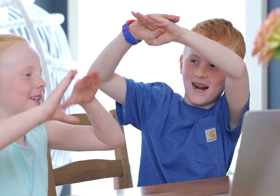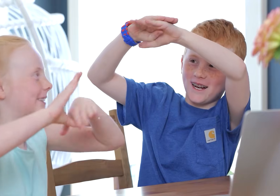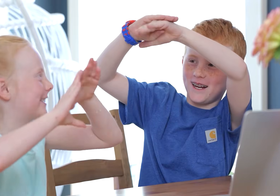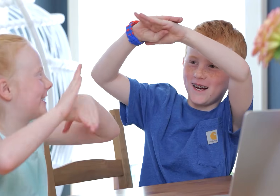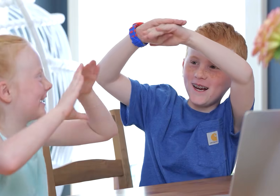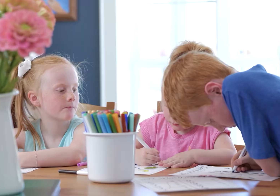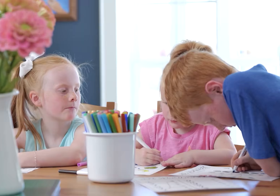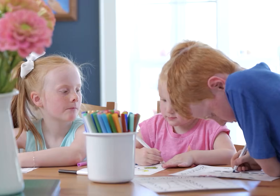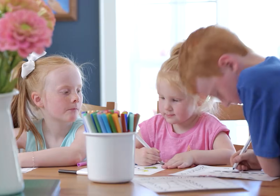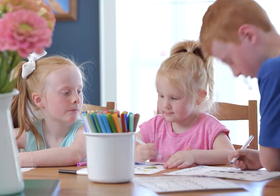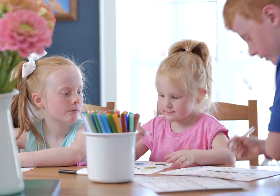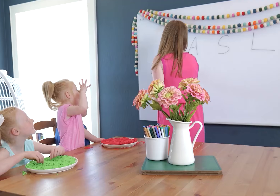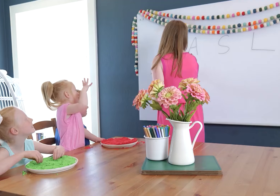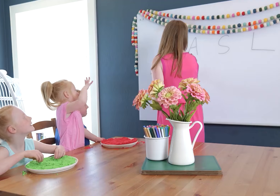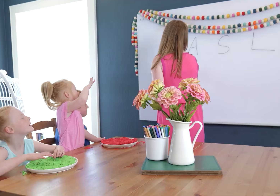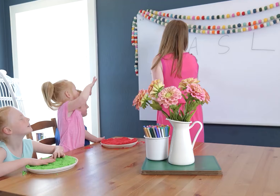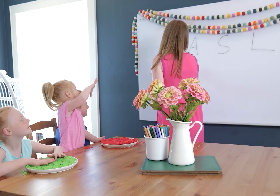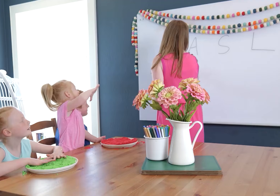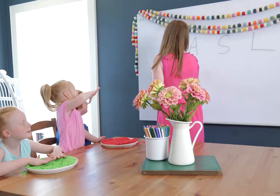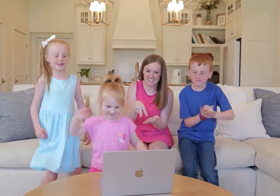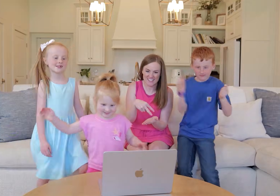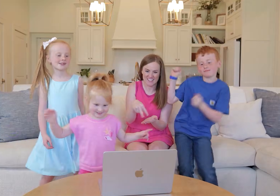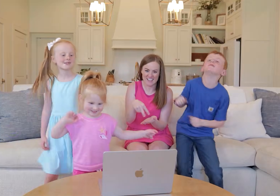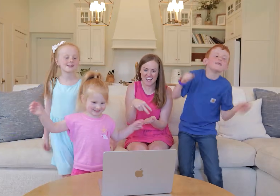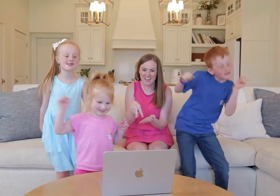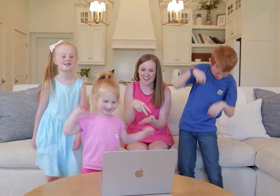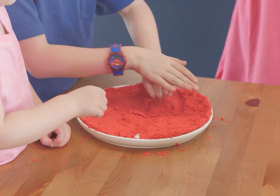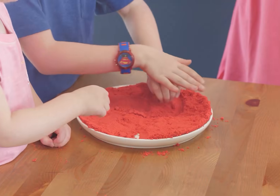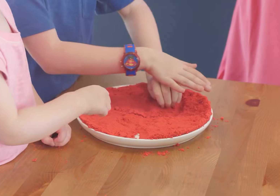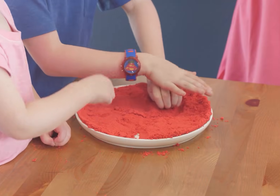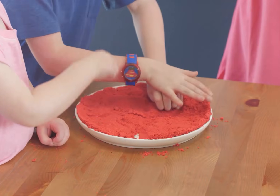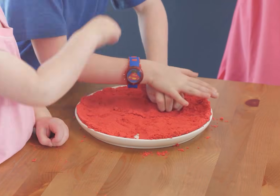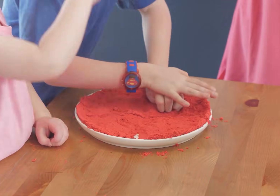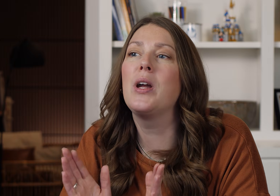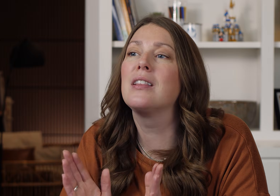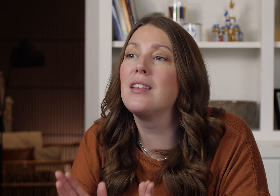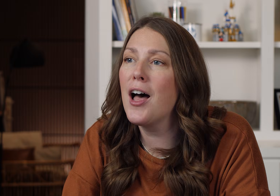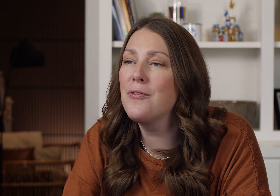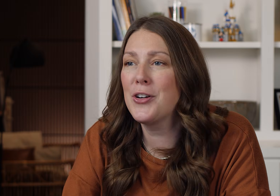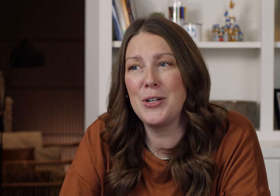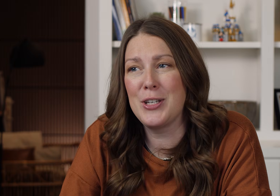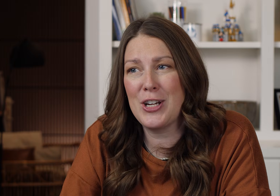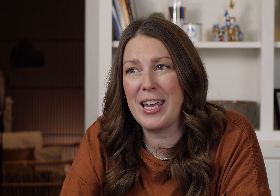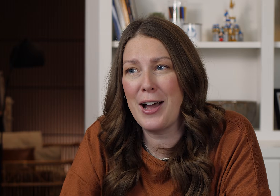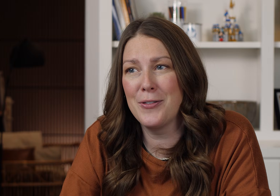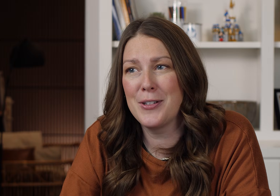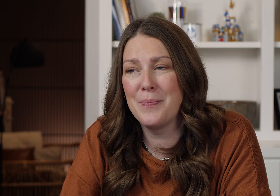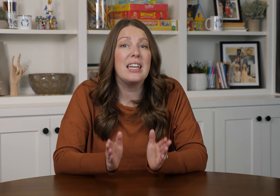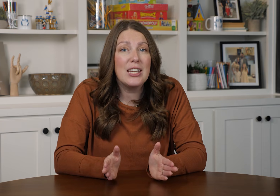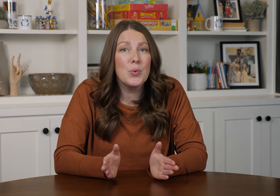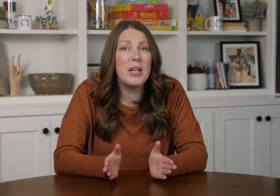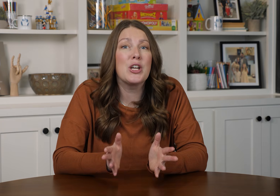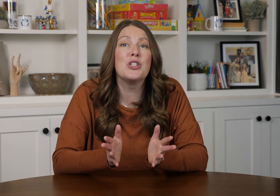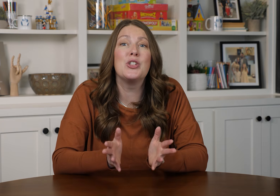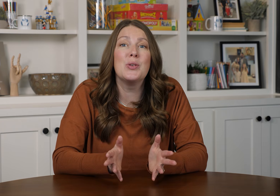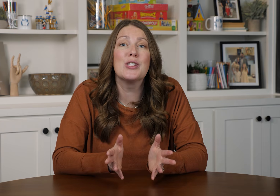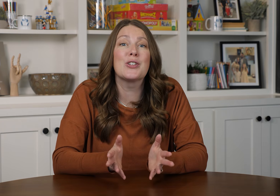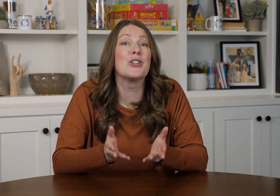a homeschool family or just looking for fun after-school enrichment, we'd love for you to check it out. Each week, students learn